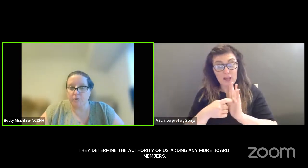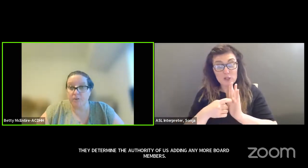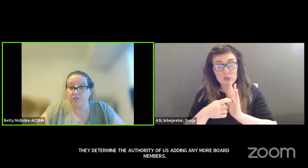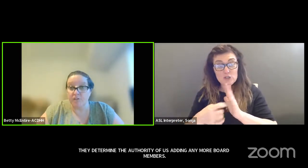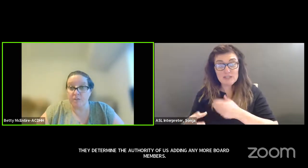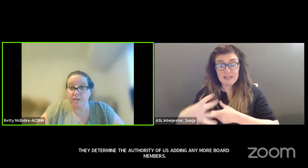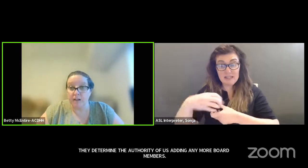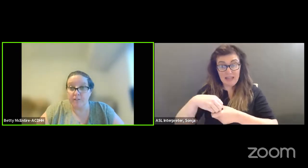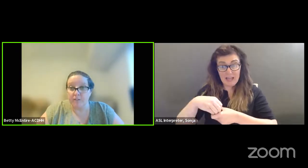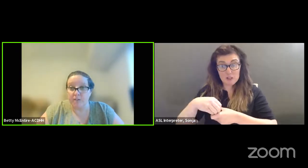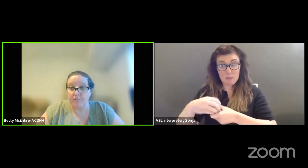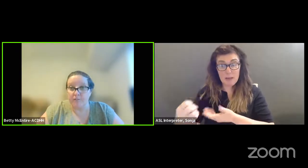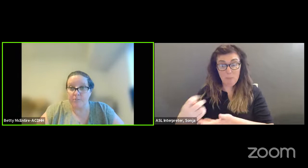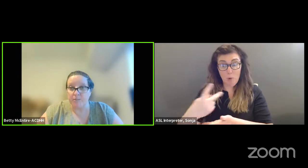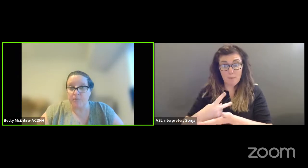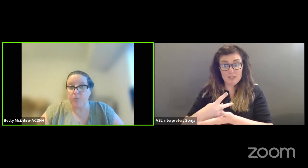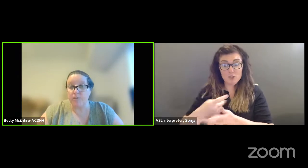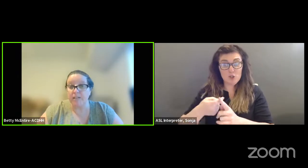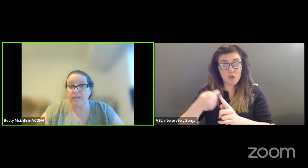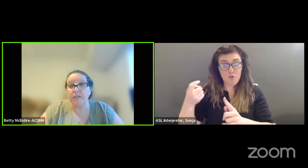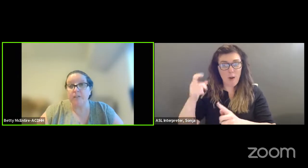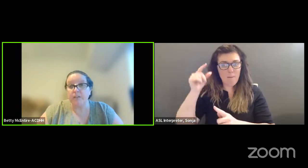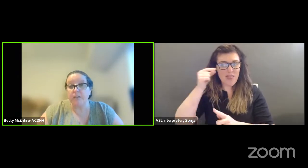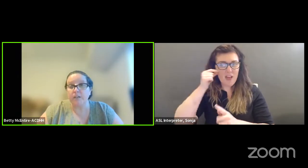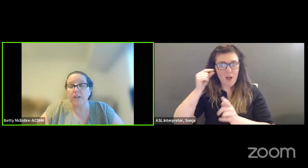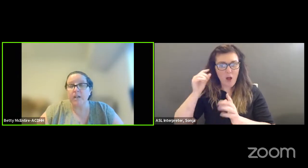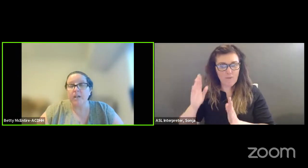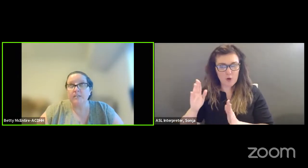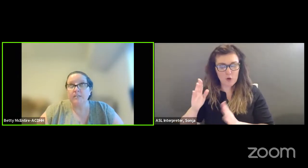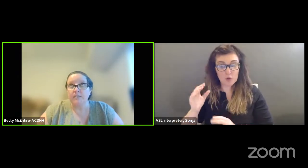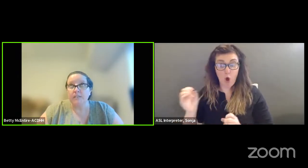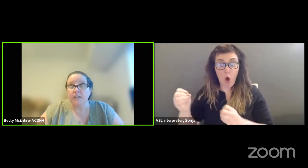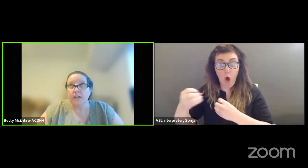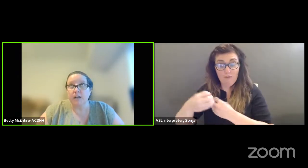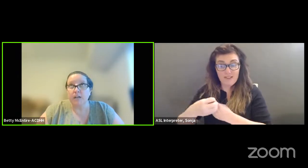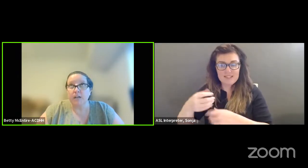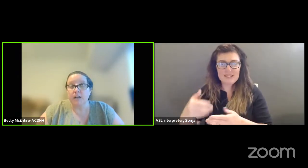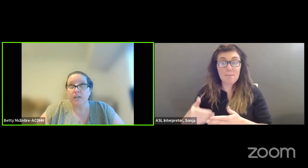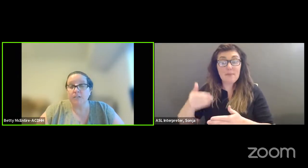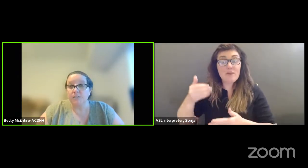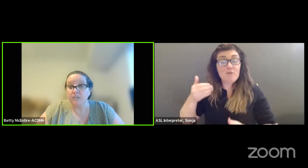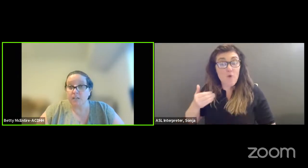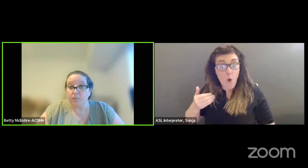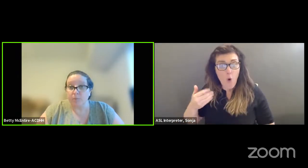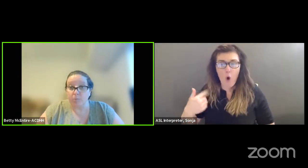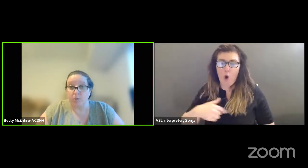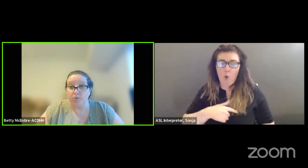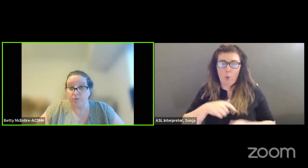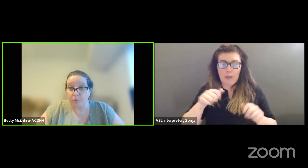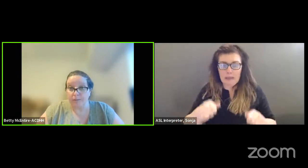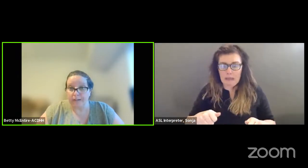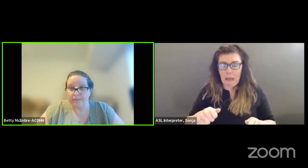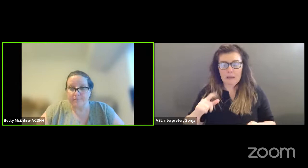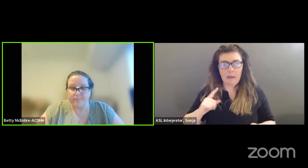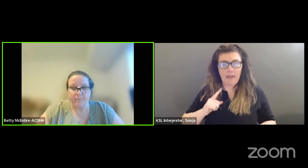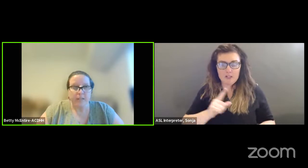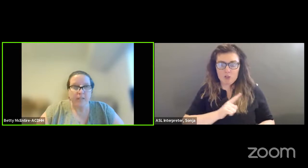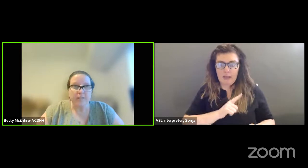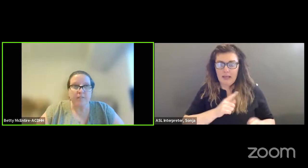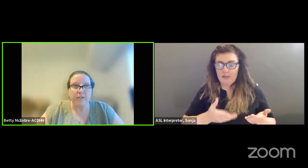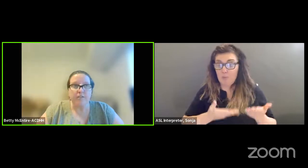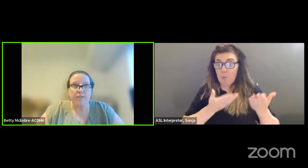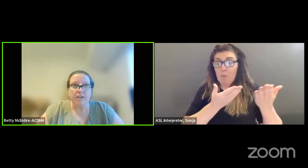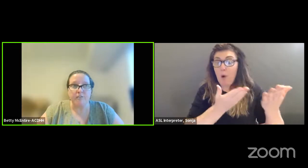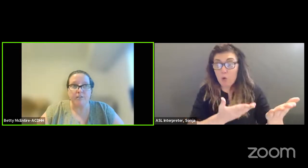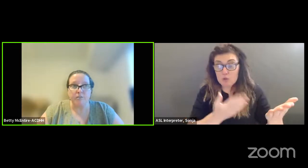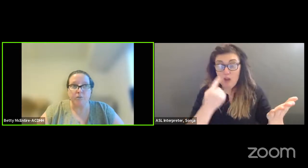engagement and permission from the governor's office before we could even seek a legislative proposal for that.